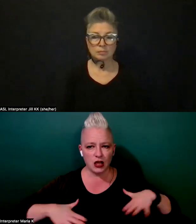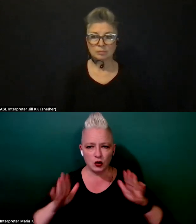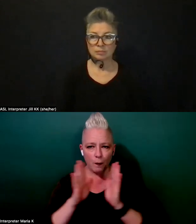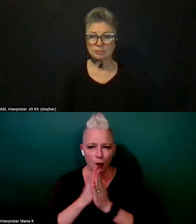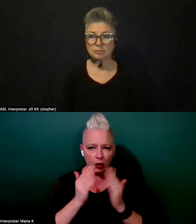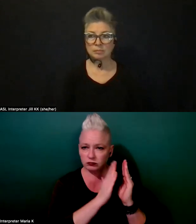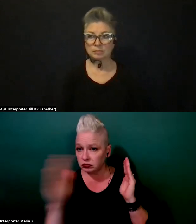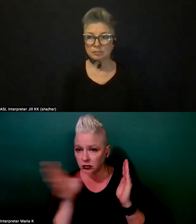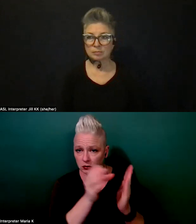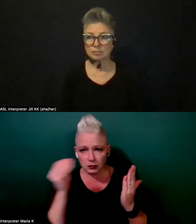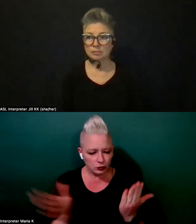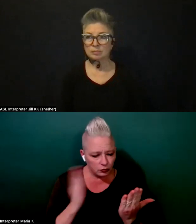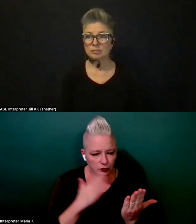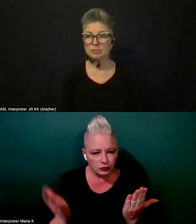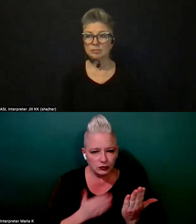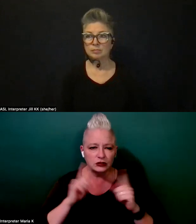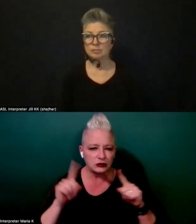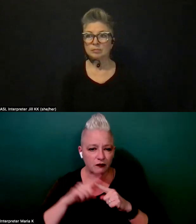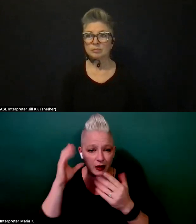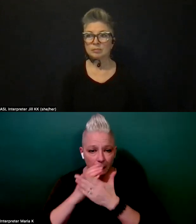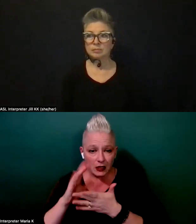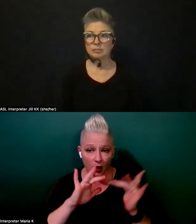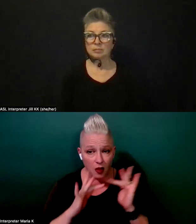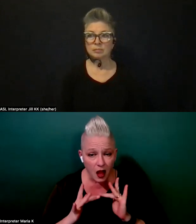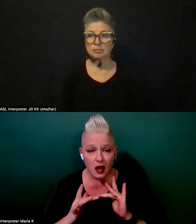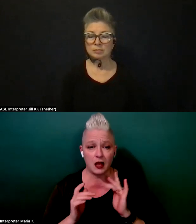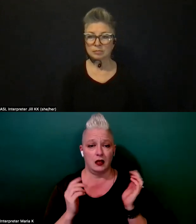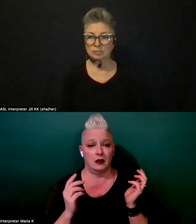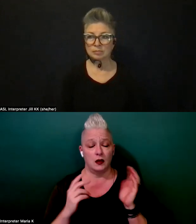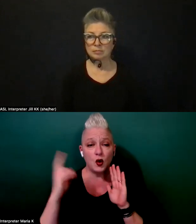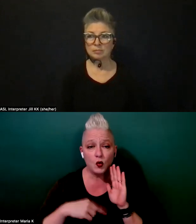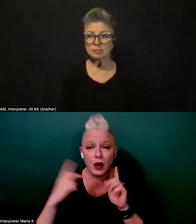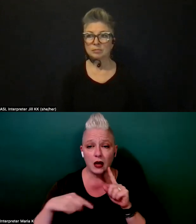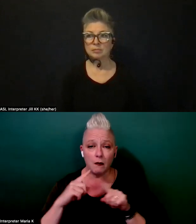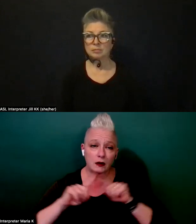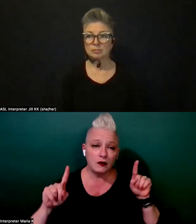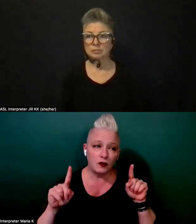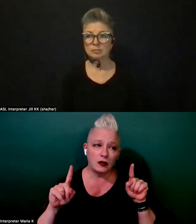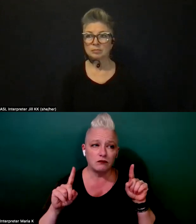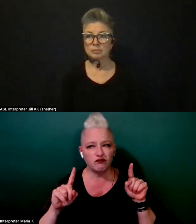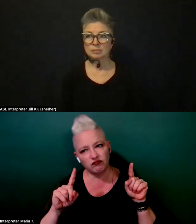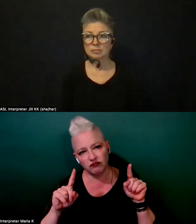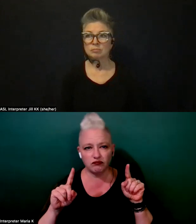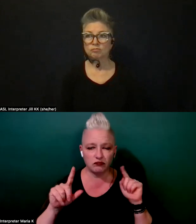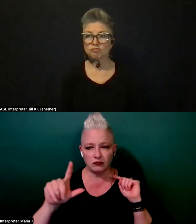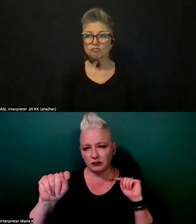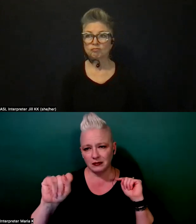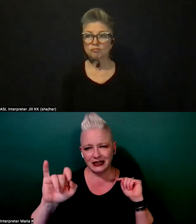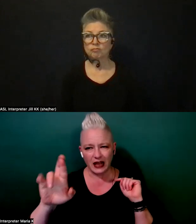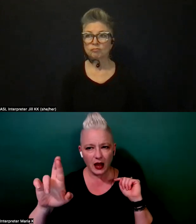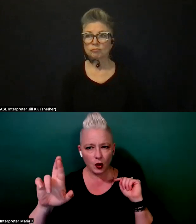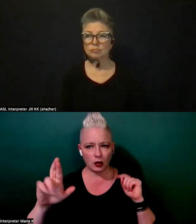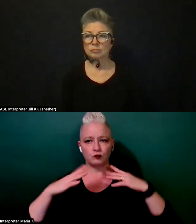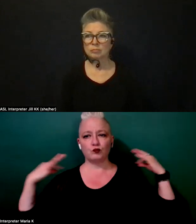books and looking at lots of images online and reading about the different tailoring of men's